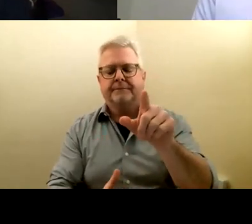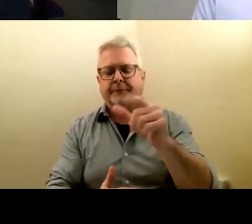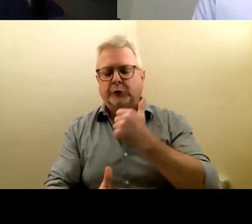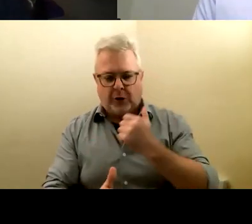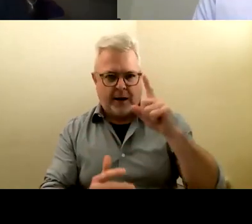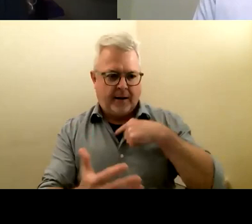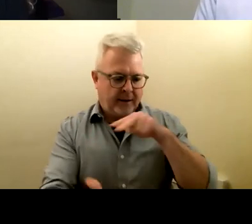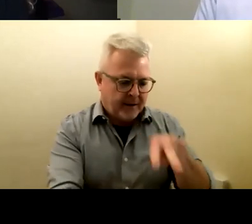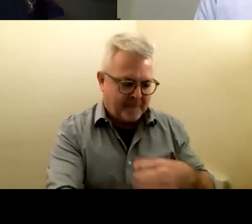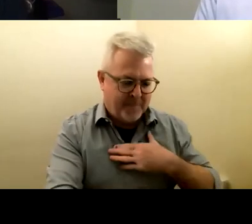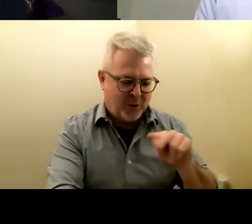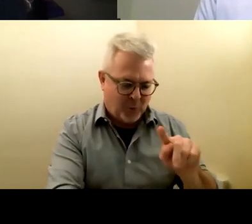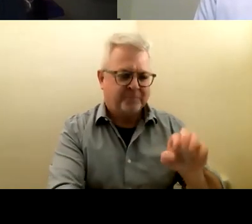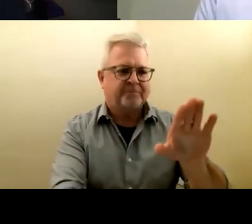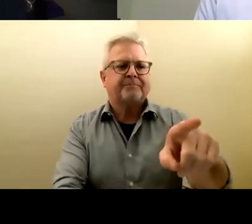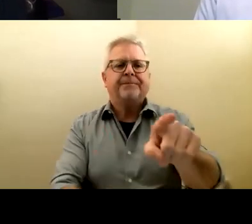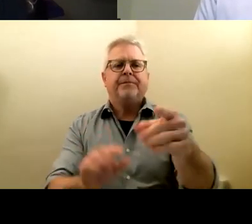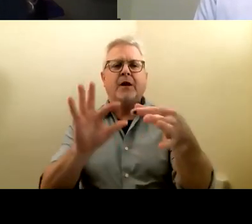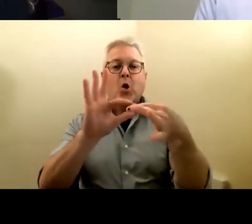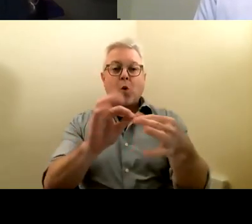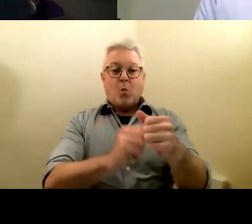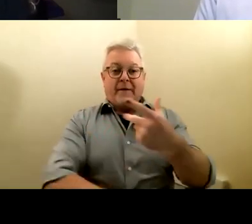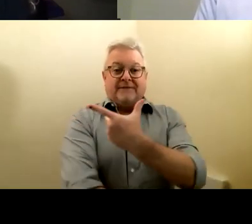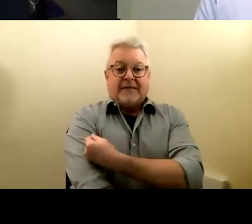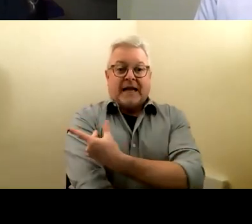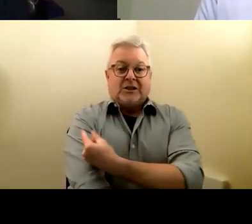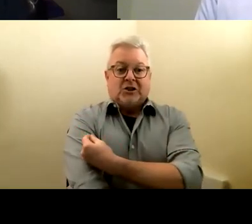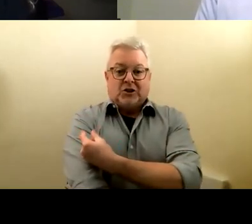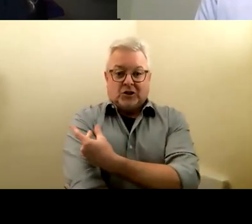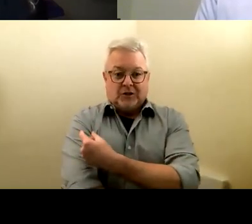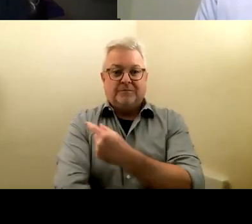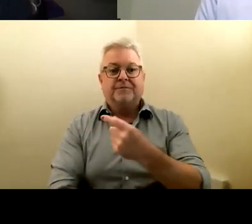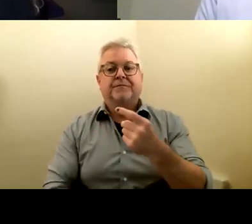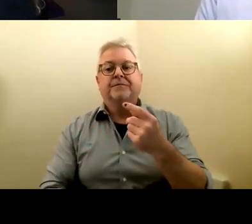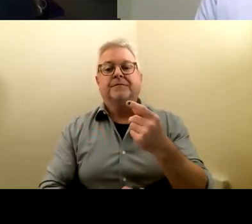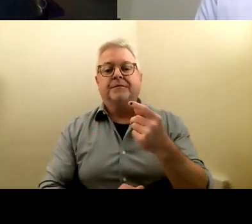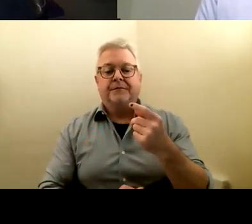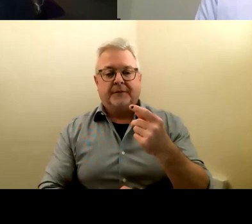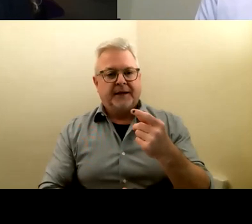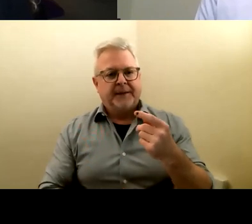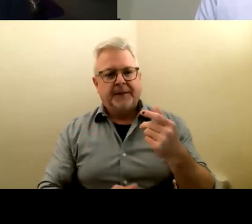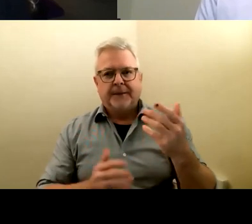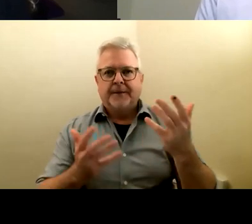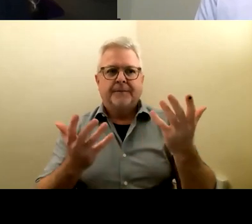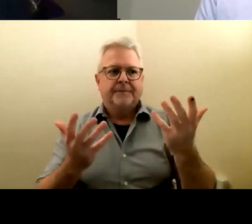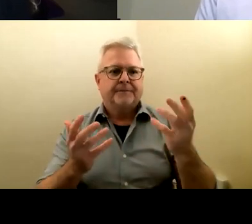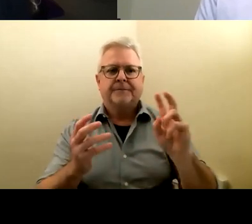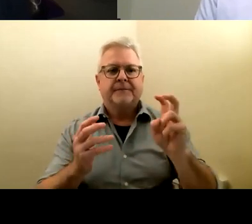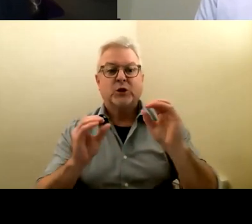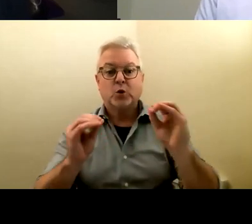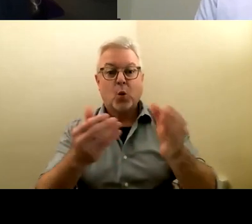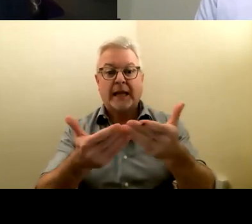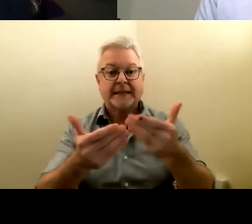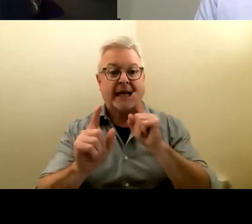If I could share this. I'm sorry, I looked at my notes and then I realized that I hadn't said this. Related to vaccinations,